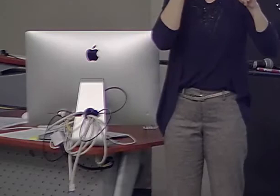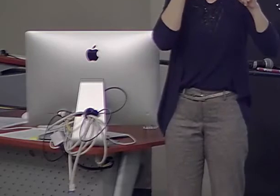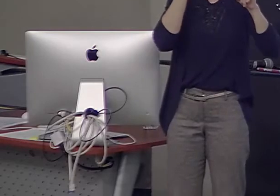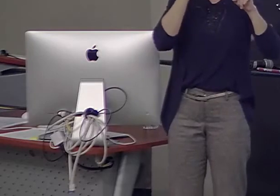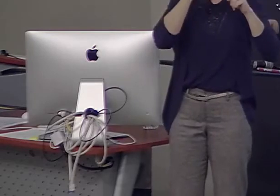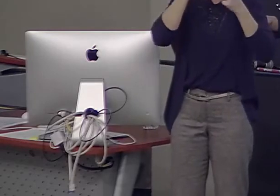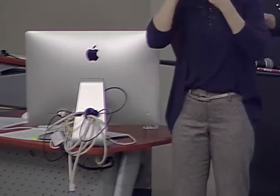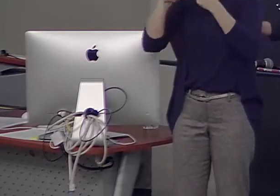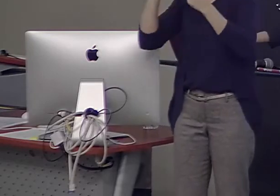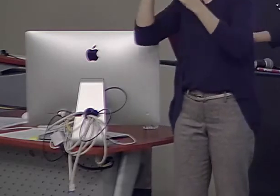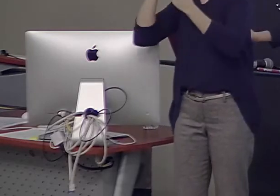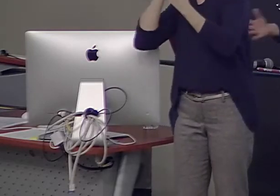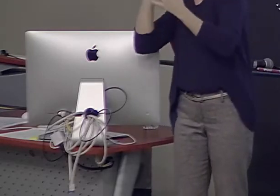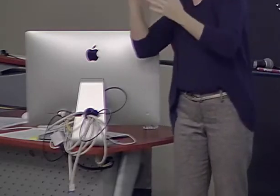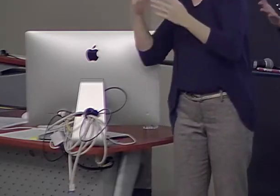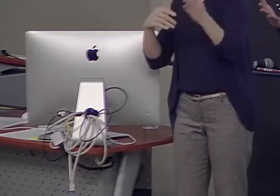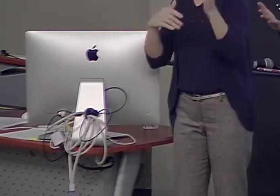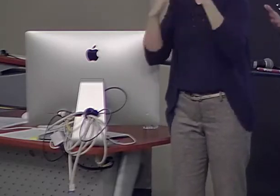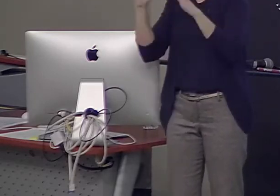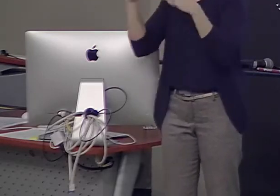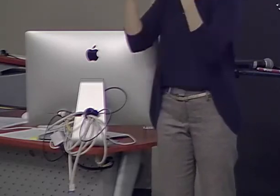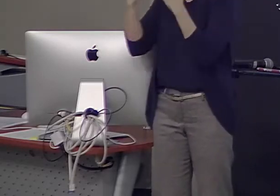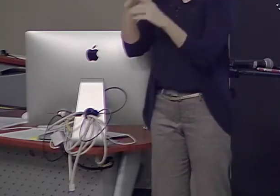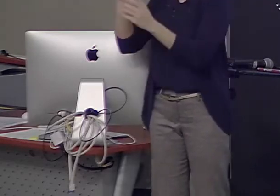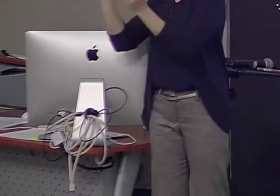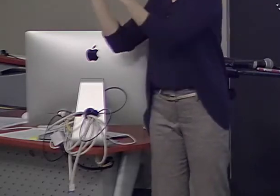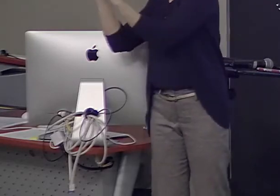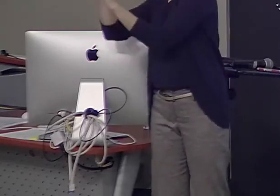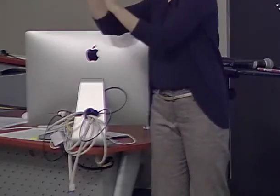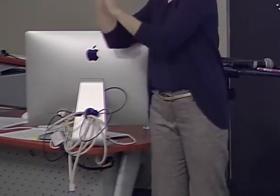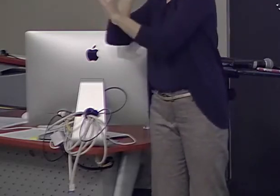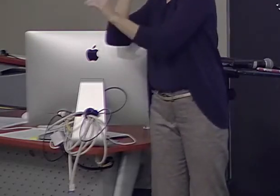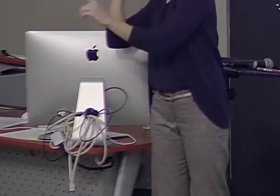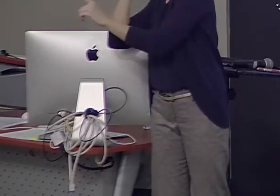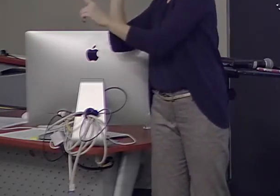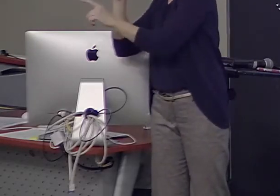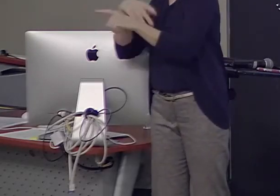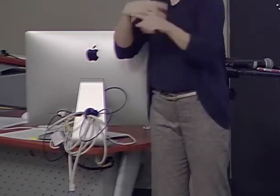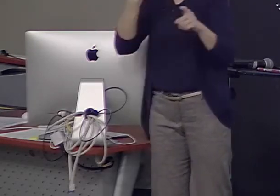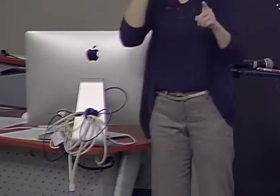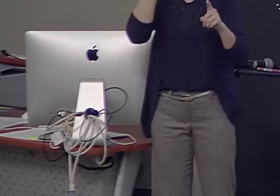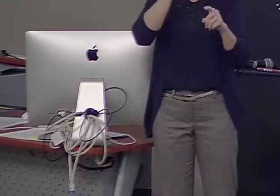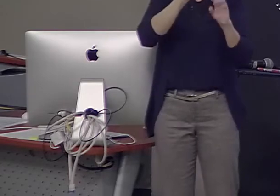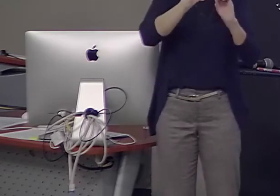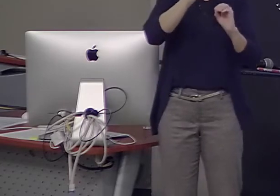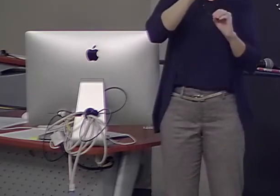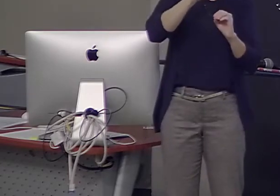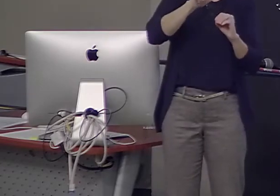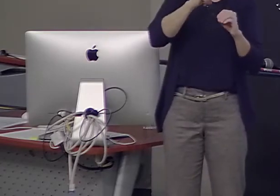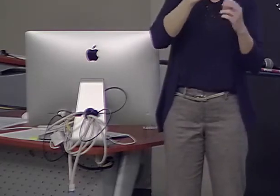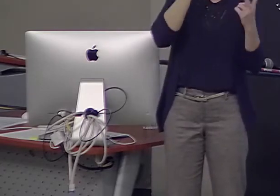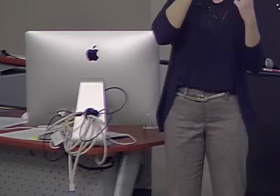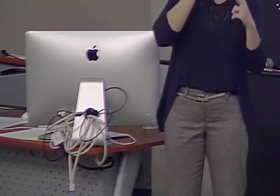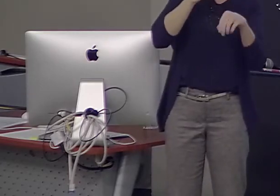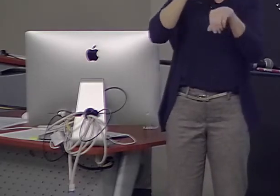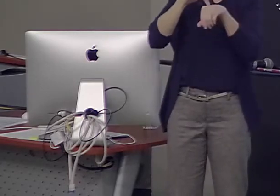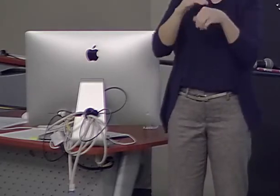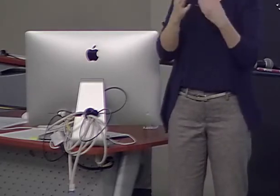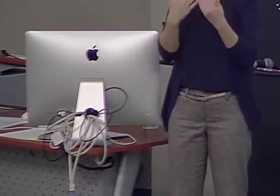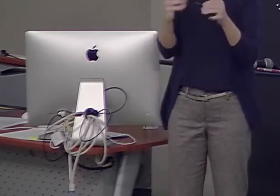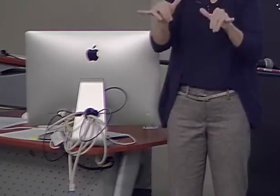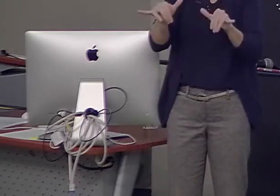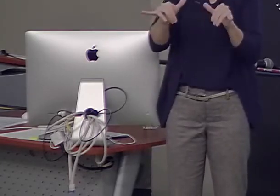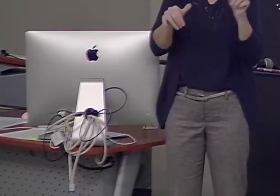sighted correlations. And what you see is that across the board, both for the amodal, touch, and visual verbs, blind and sighted people are equally similar to each other,